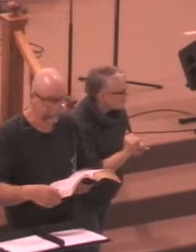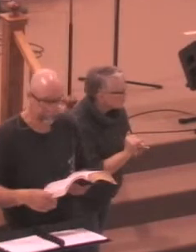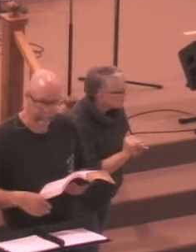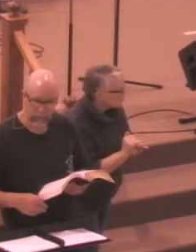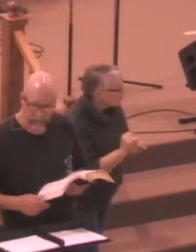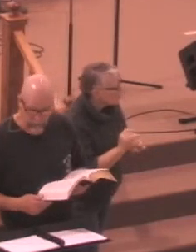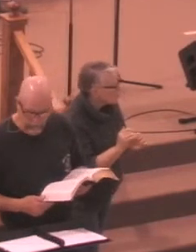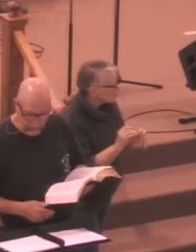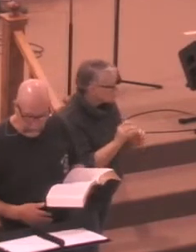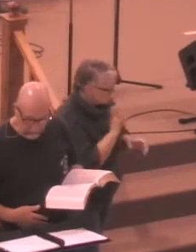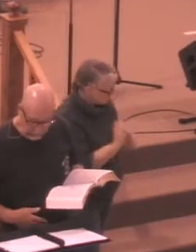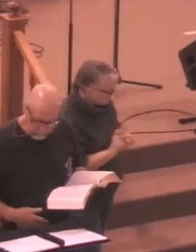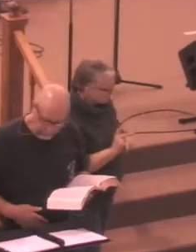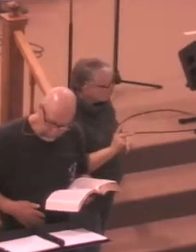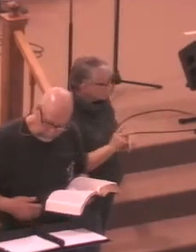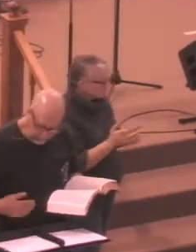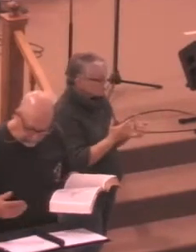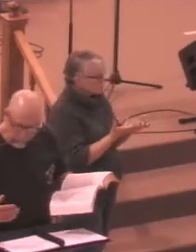what?